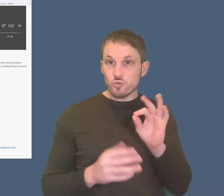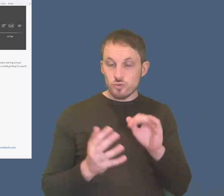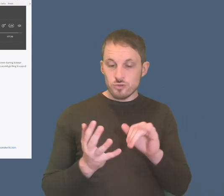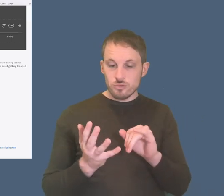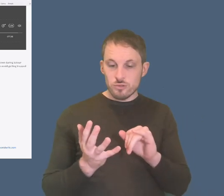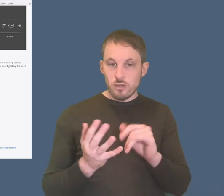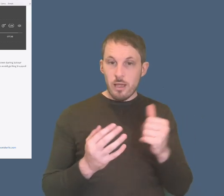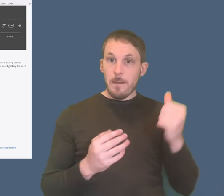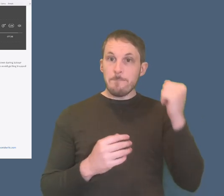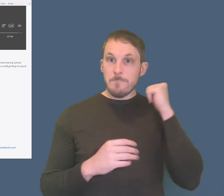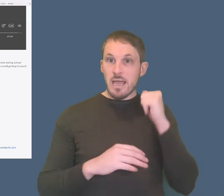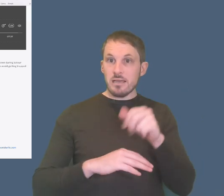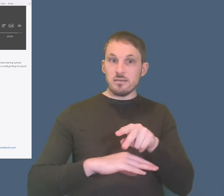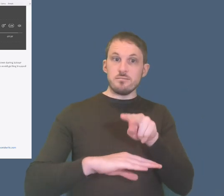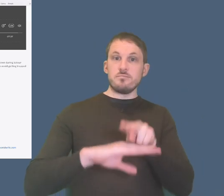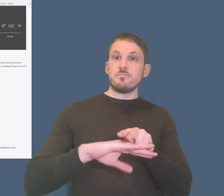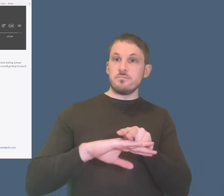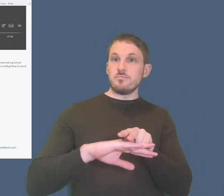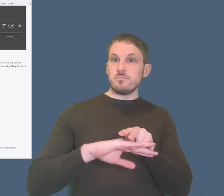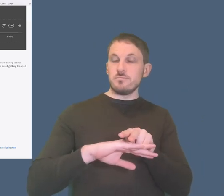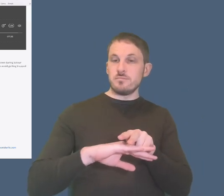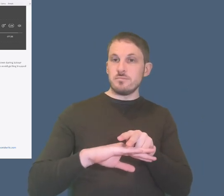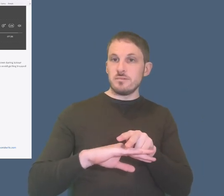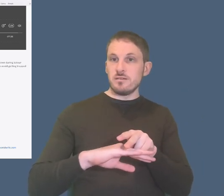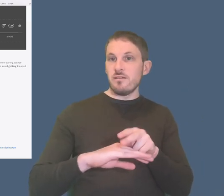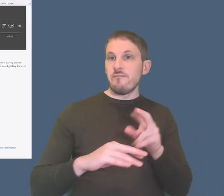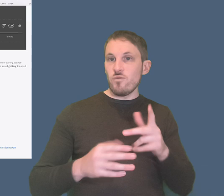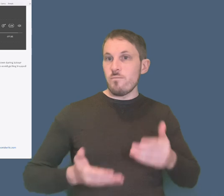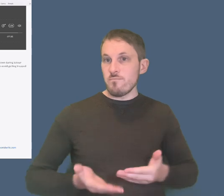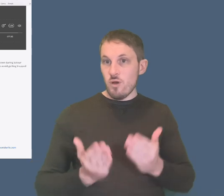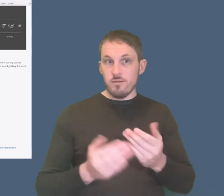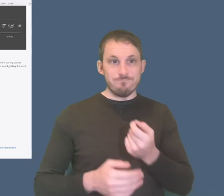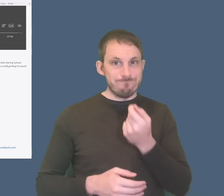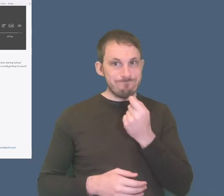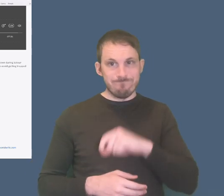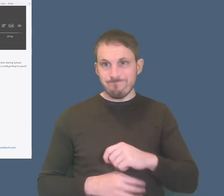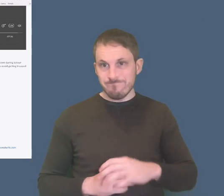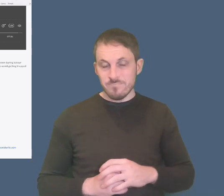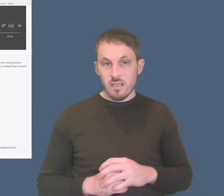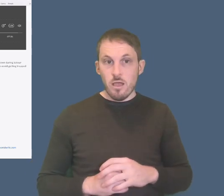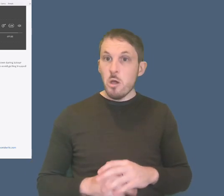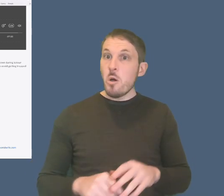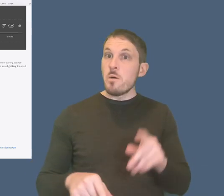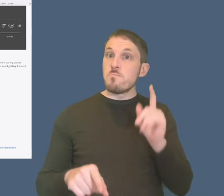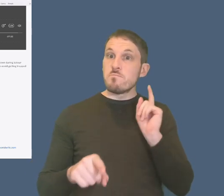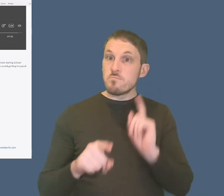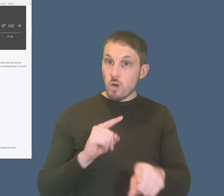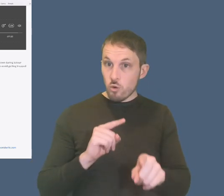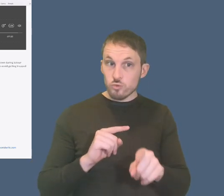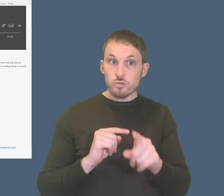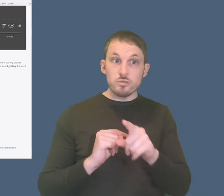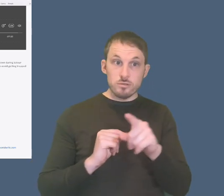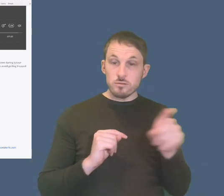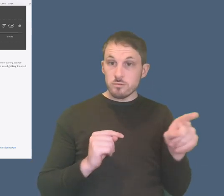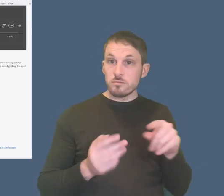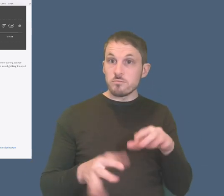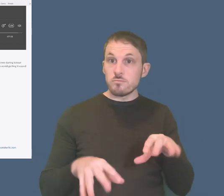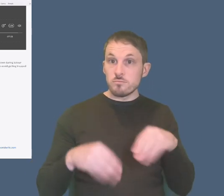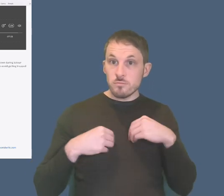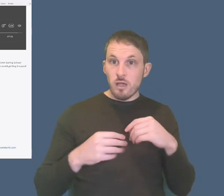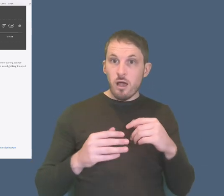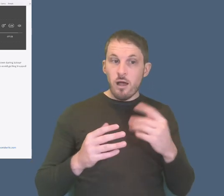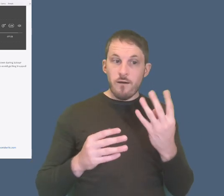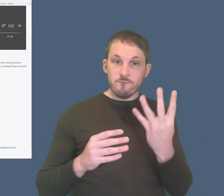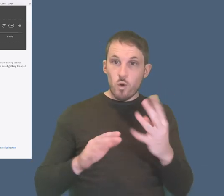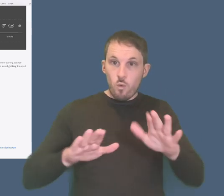supine, but lying back position or semi-recumbent positions for births. Most adopted positions that were on all fours or